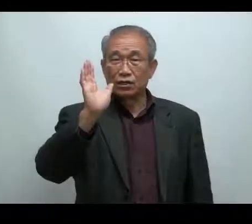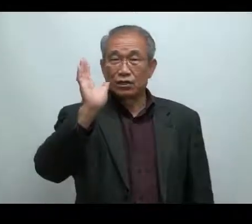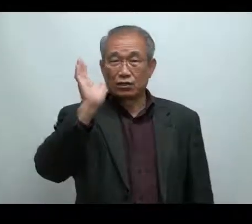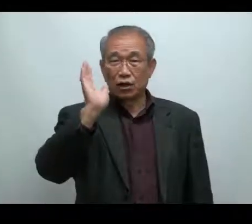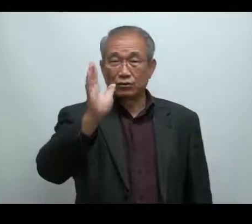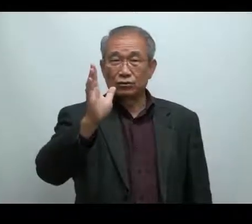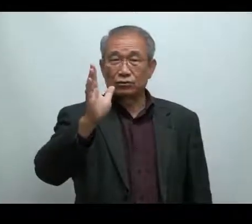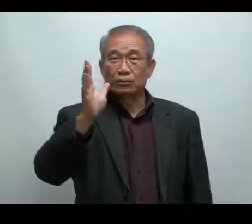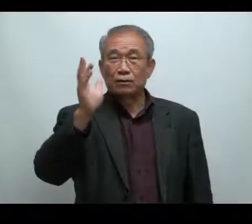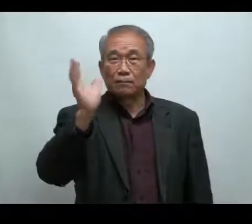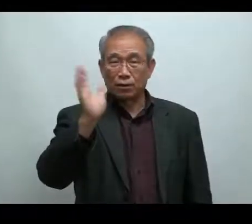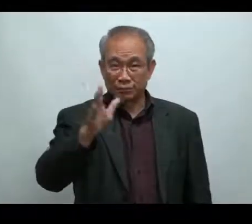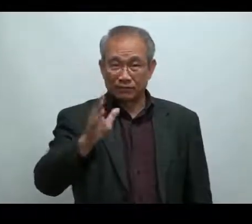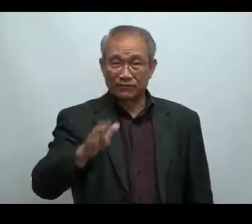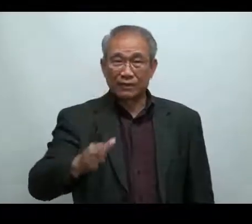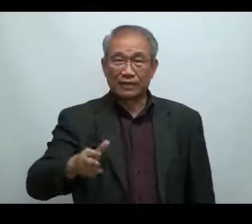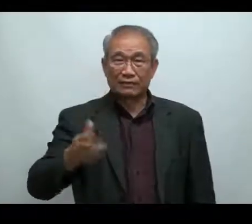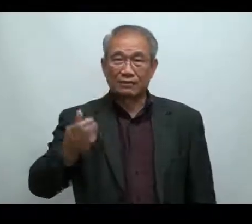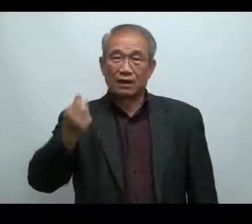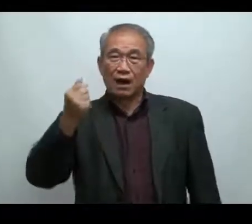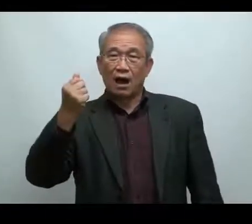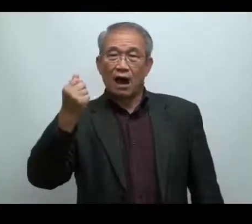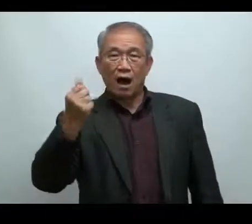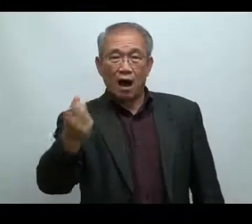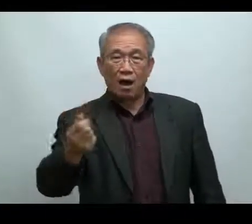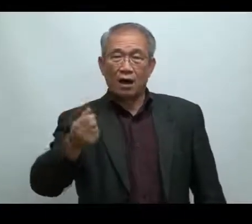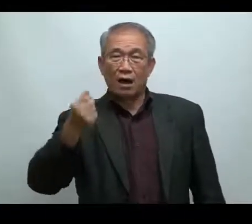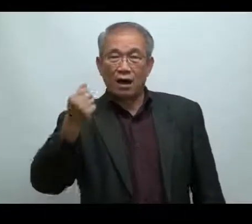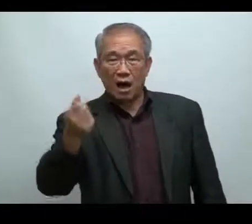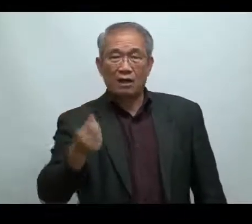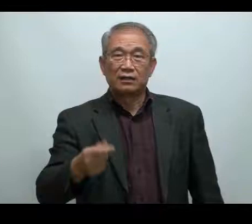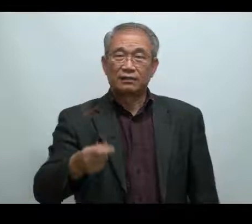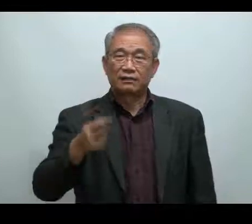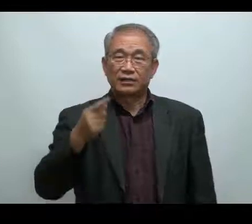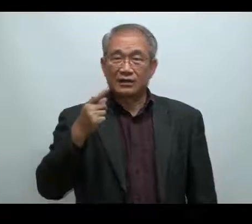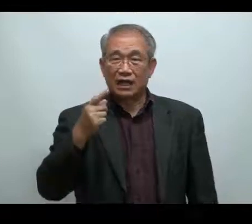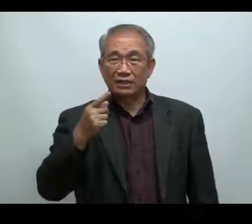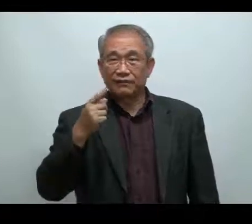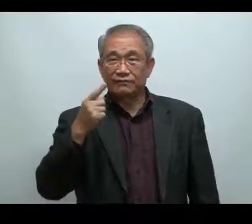a glottoplosive, like this, Now this kind of